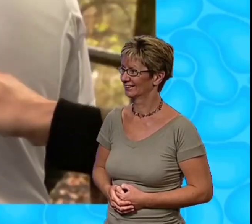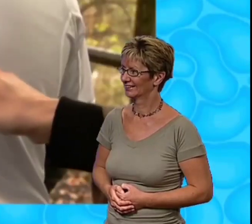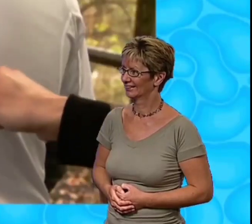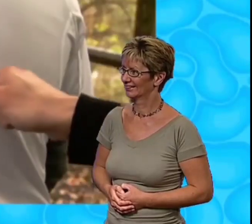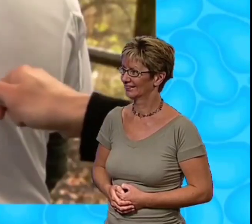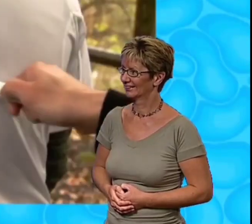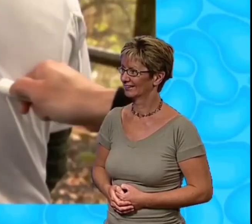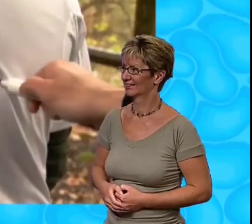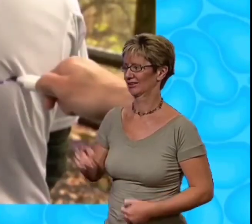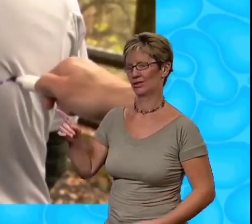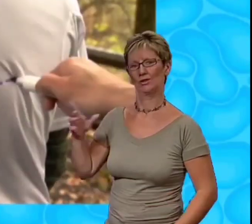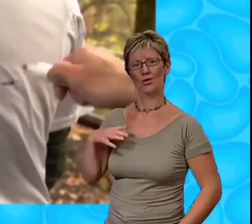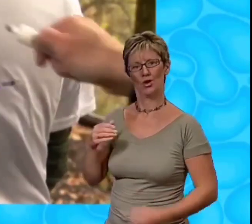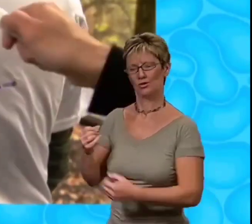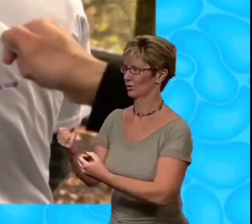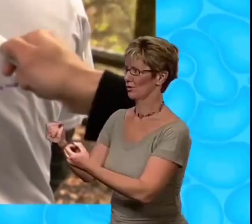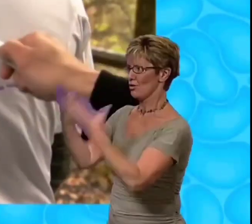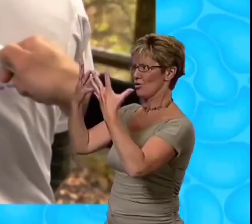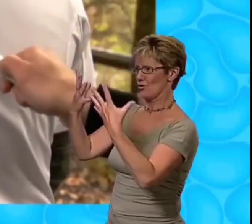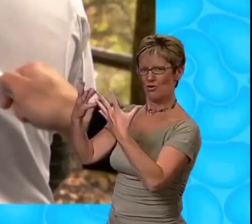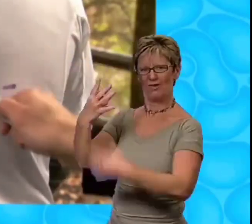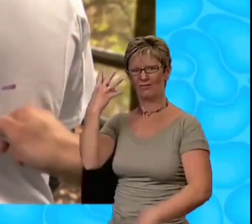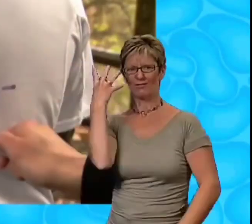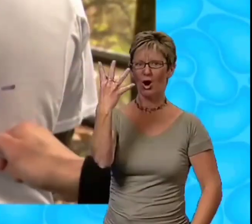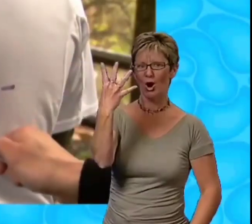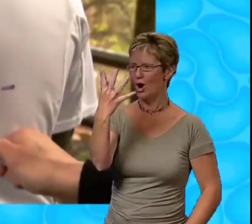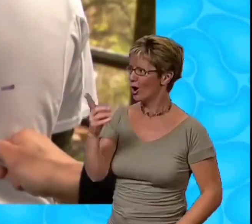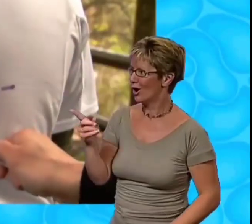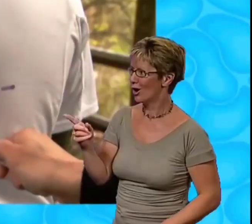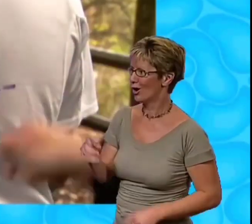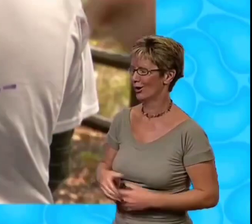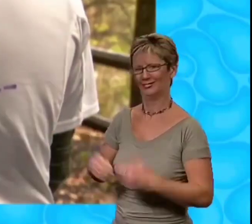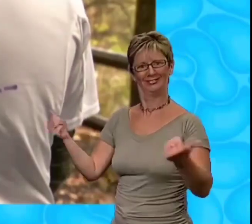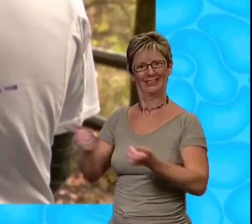The man wants his shirts finished off.